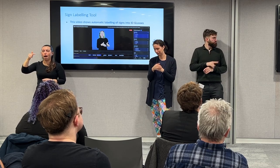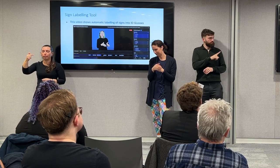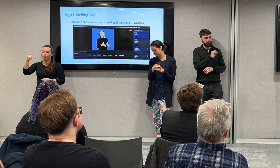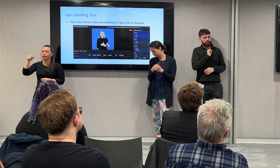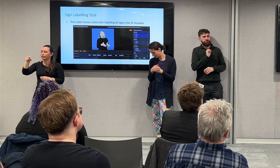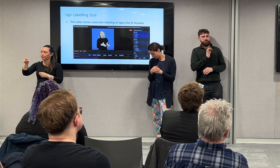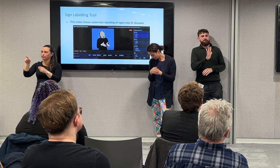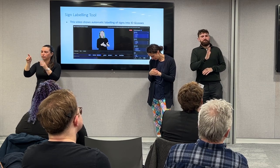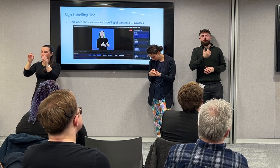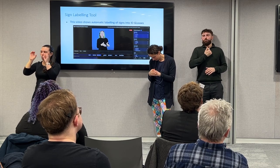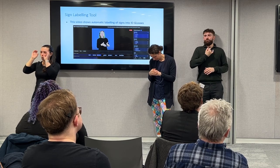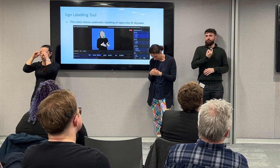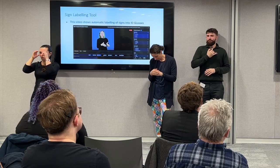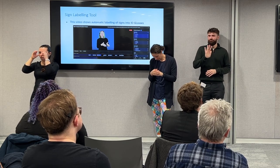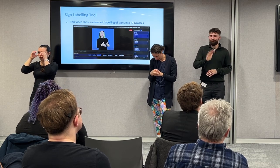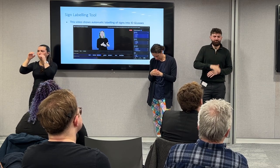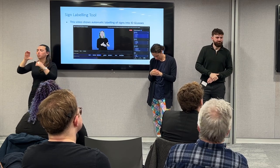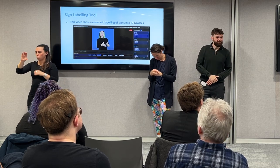excuse me.